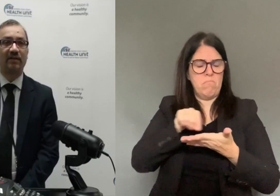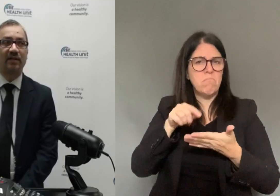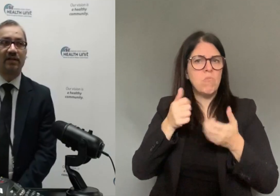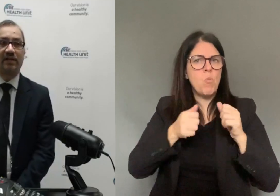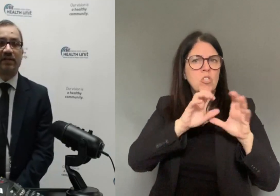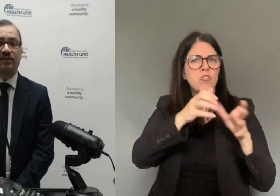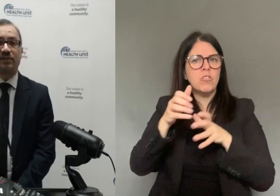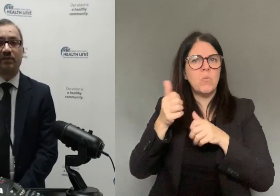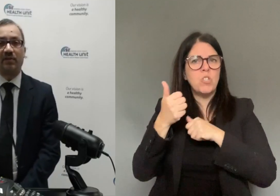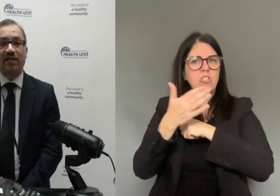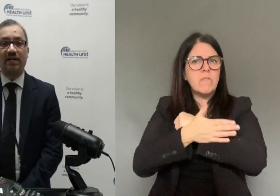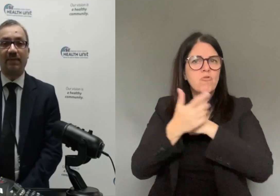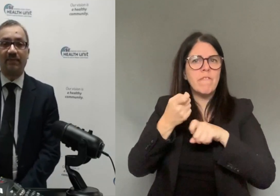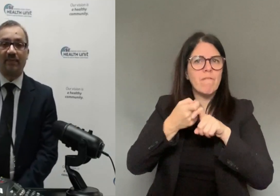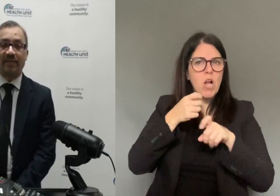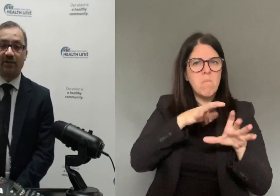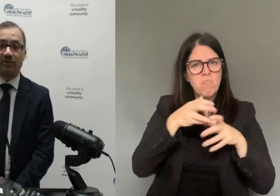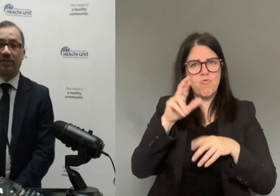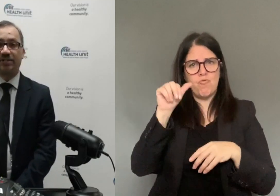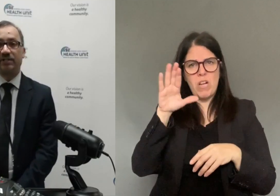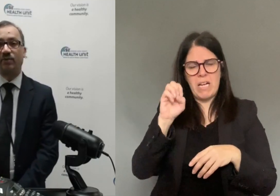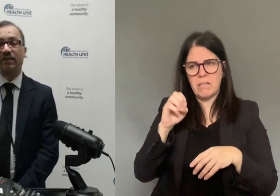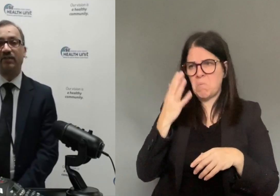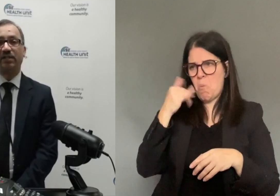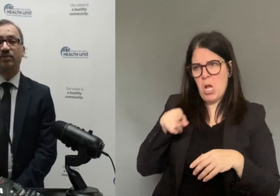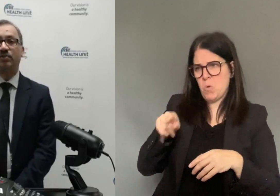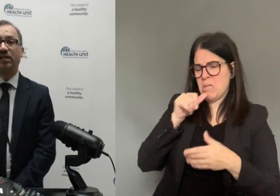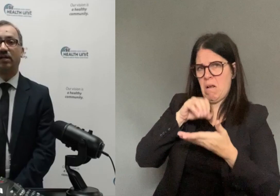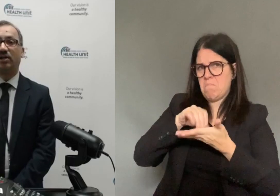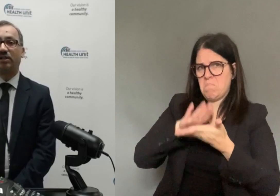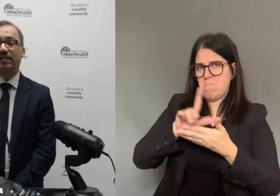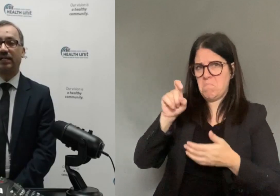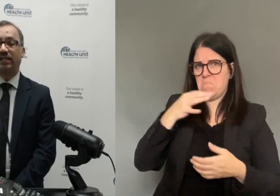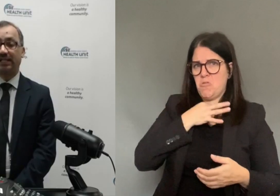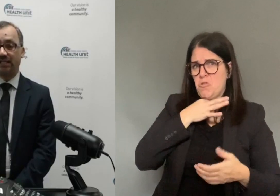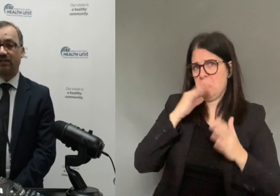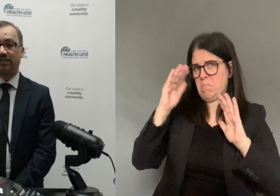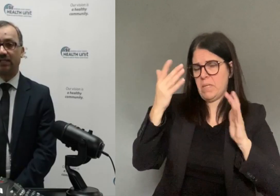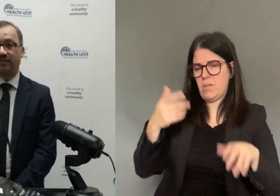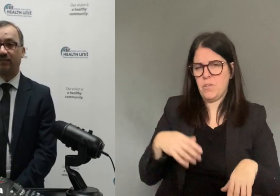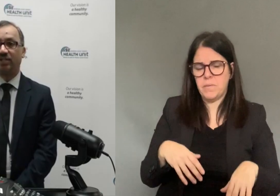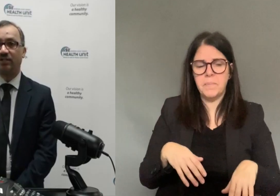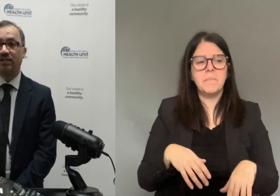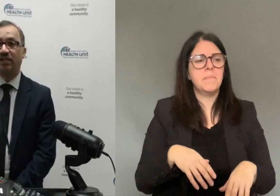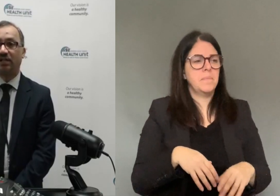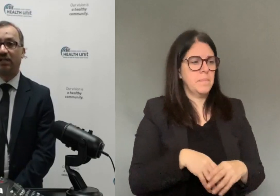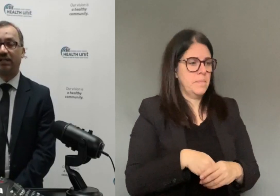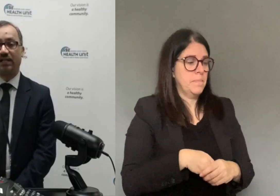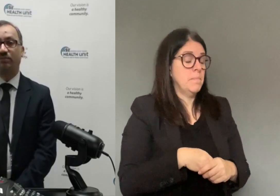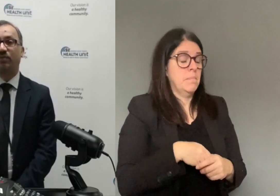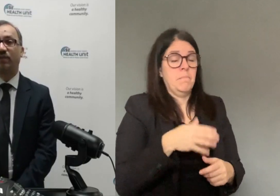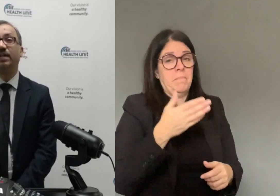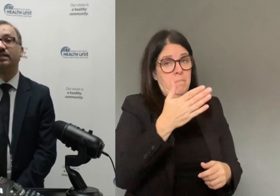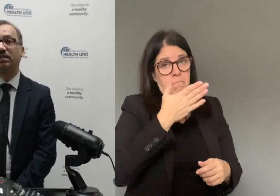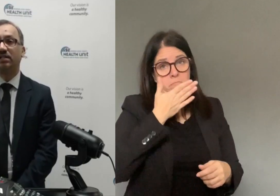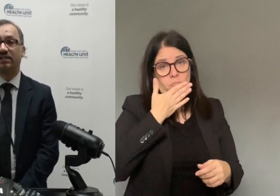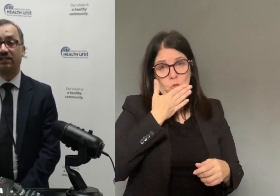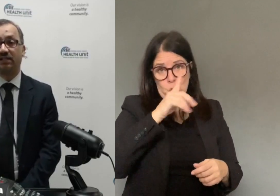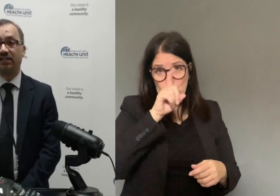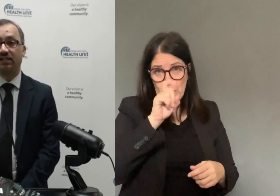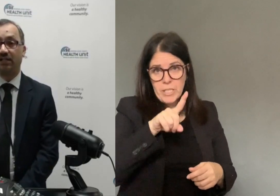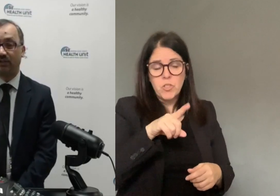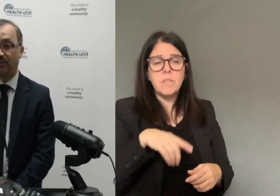Toronto? So, a good question. So when we are doing all that, collecting all that information, it provides